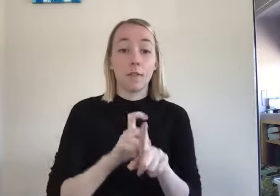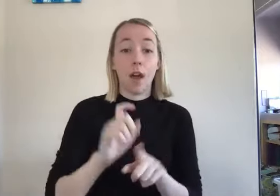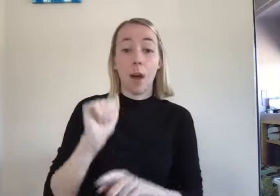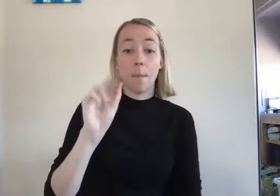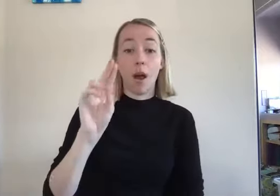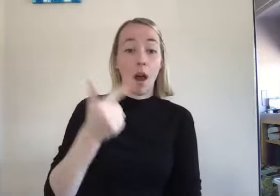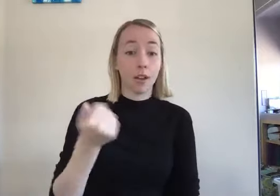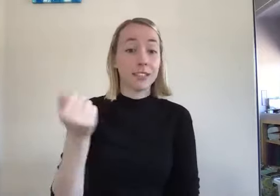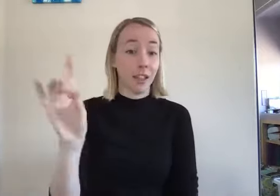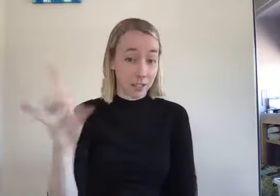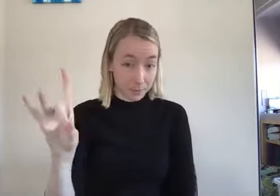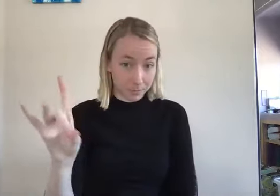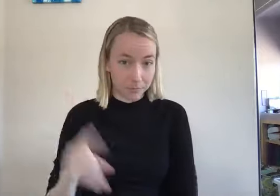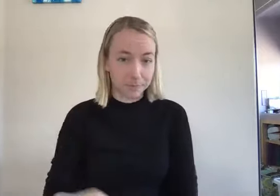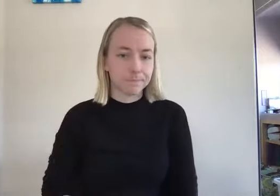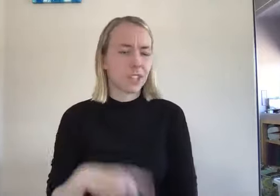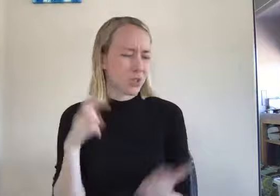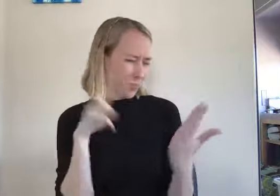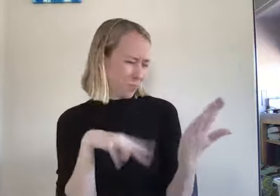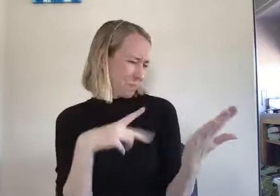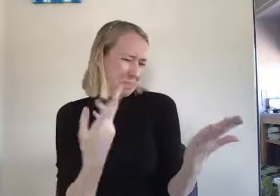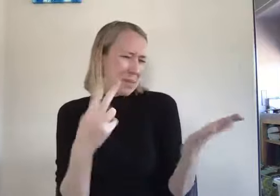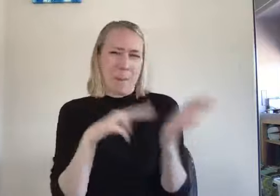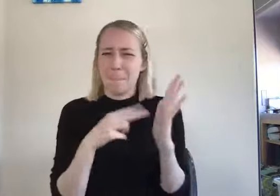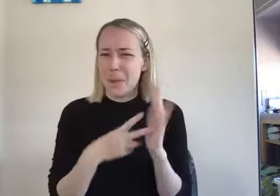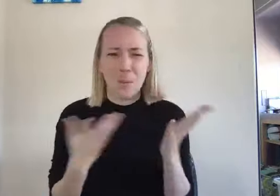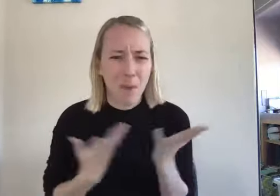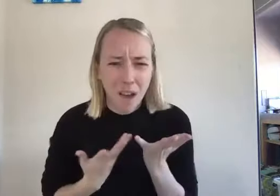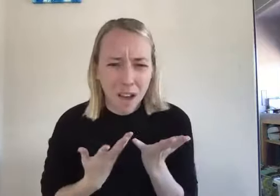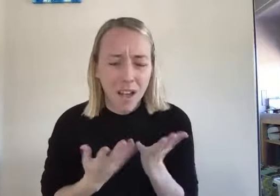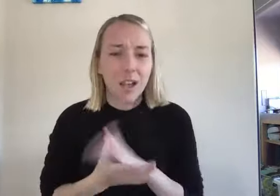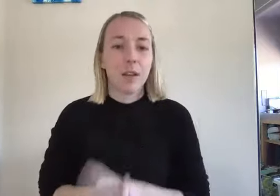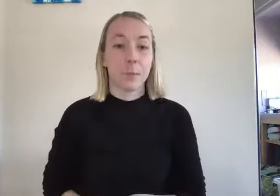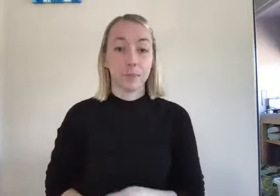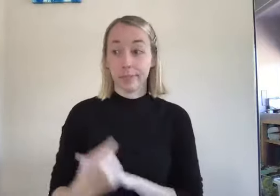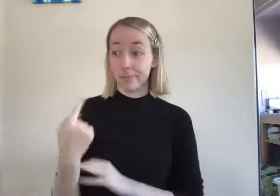is from August 18th. And she read it and she said, well, I don't know what that means. And because